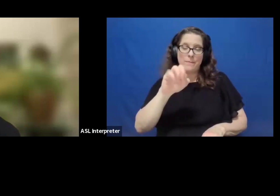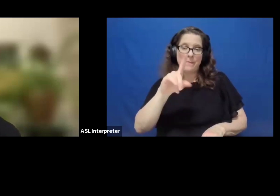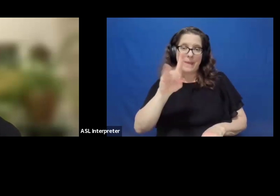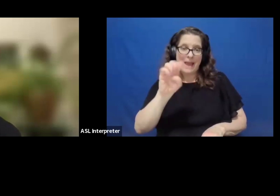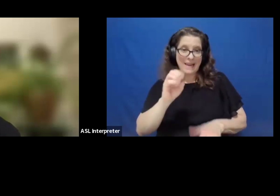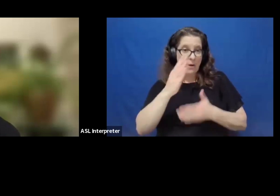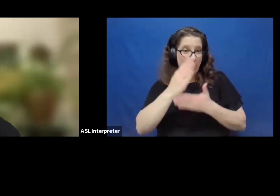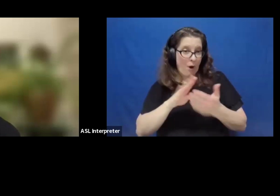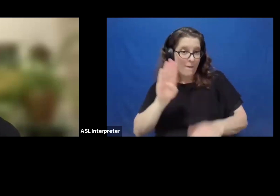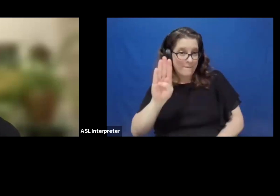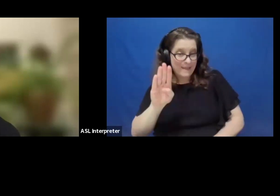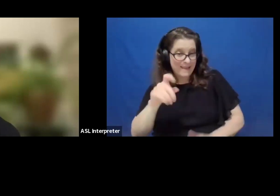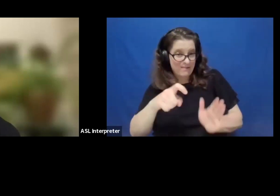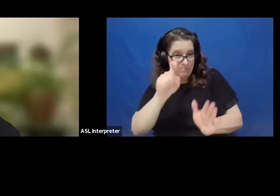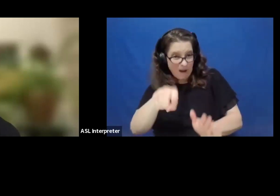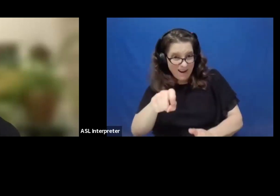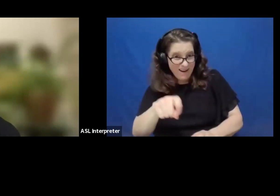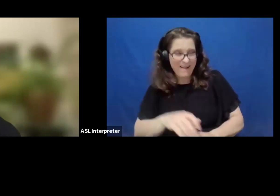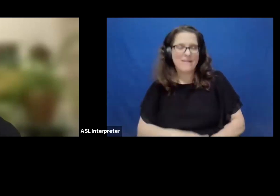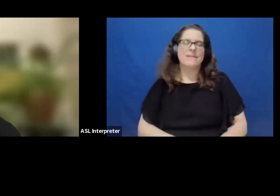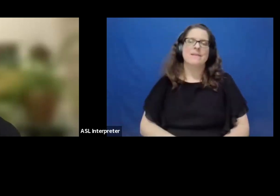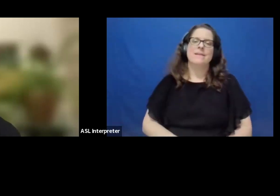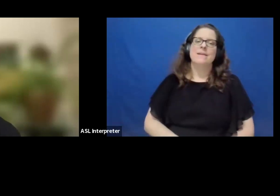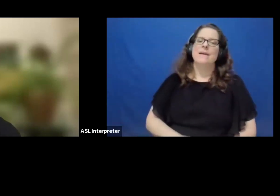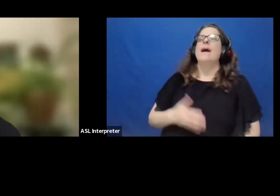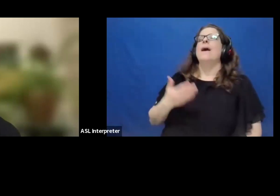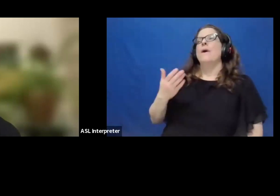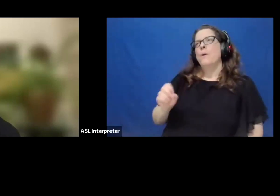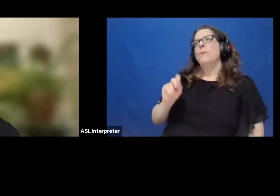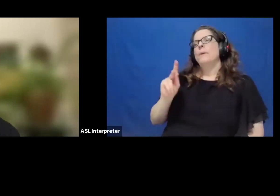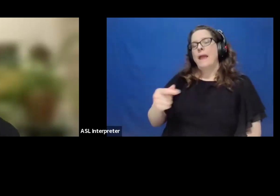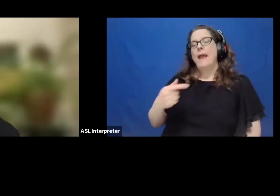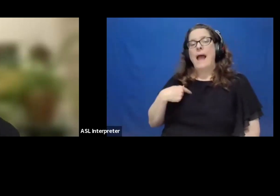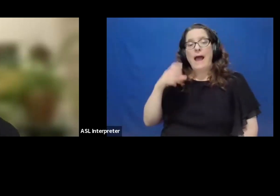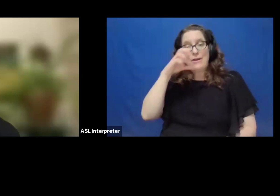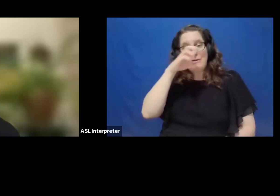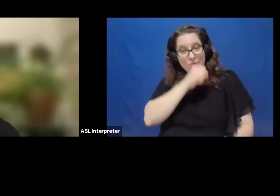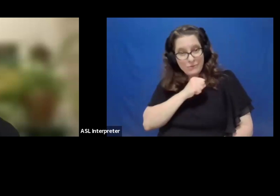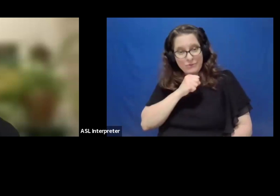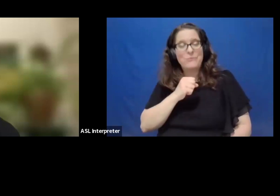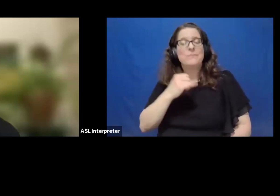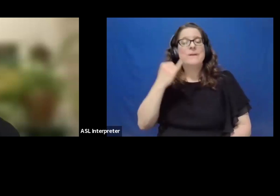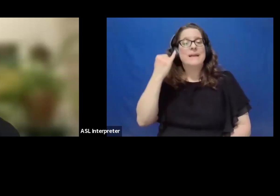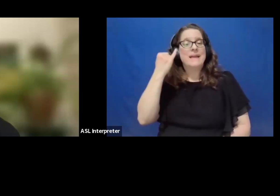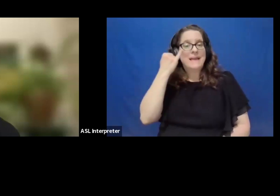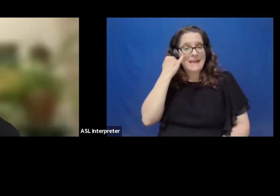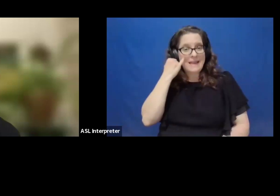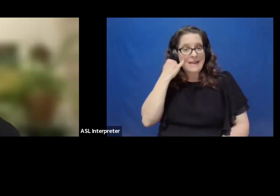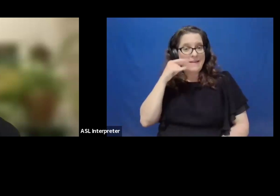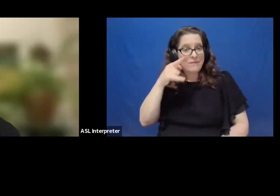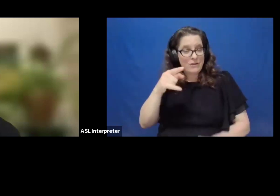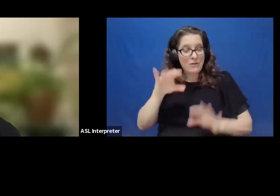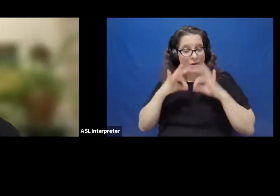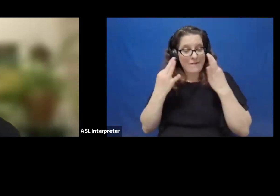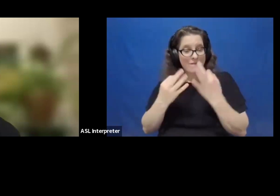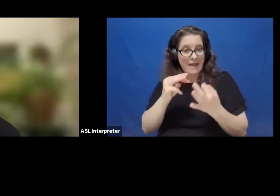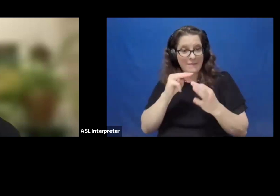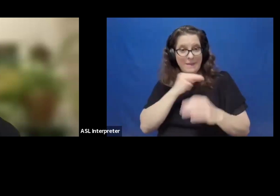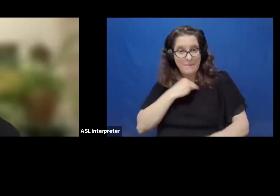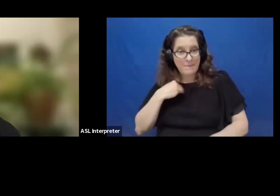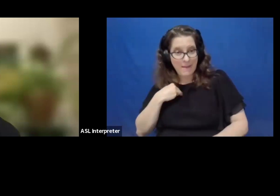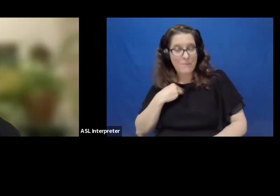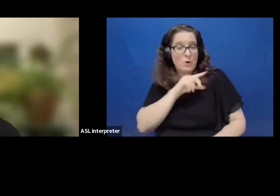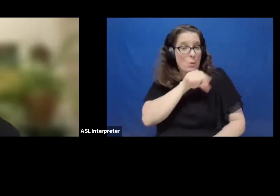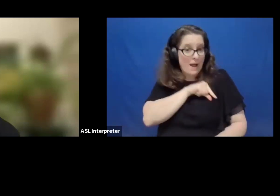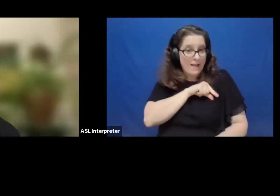I'm going to assume that your family members who will qualify for Medicare will also be